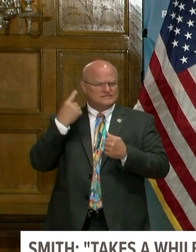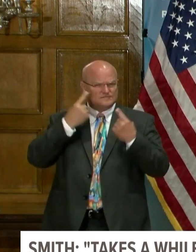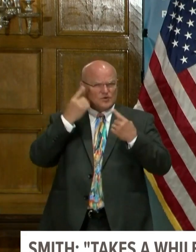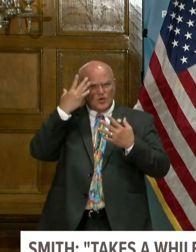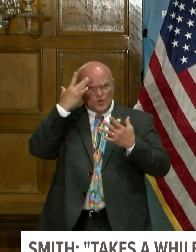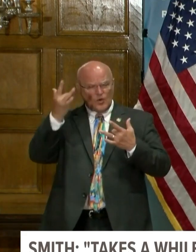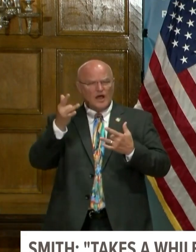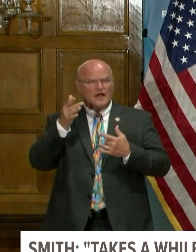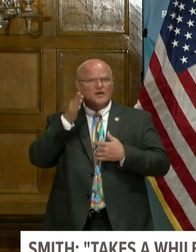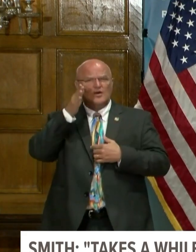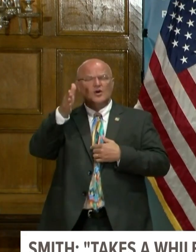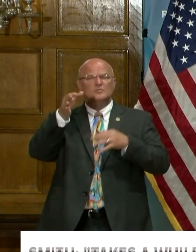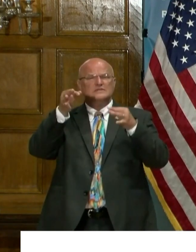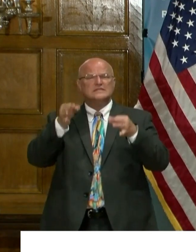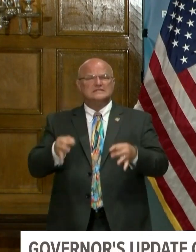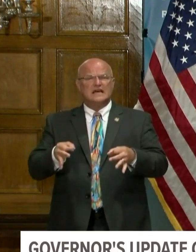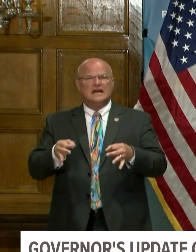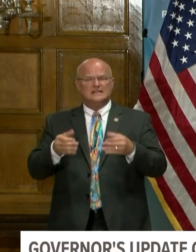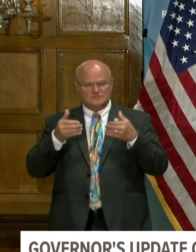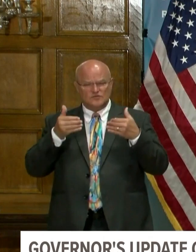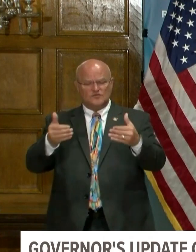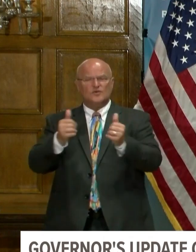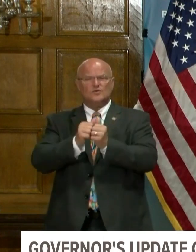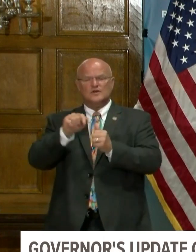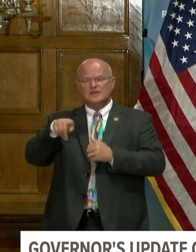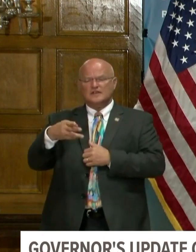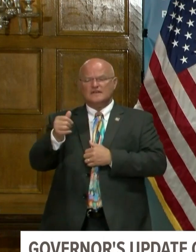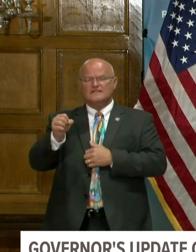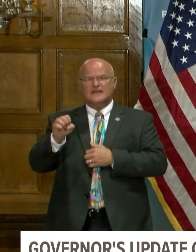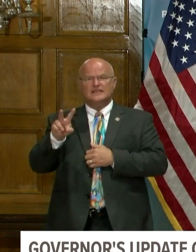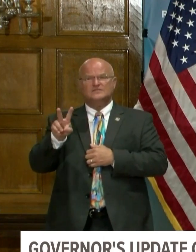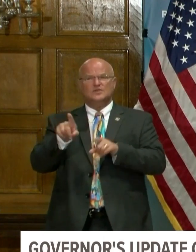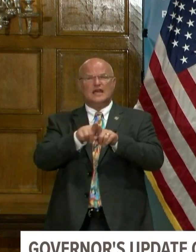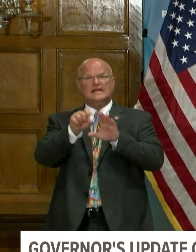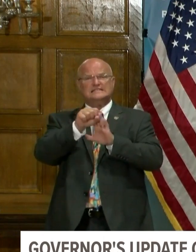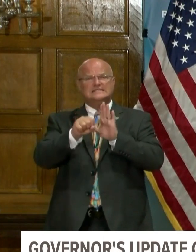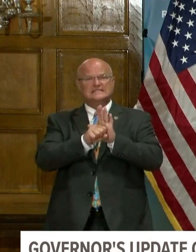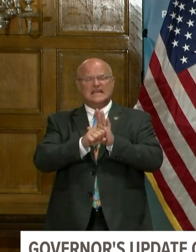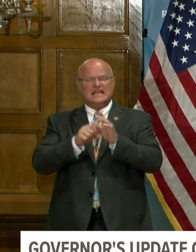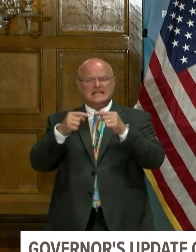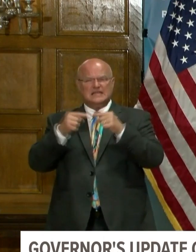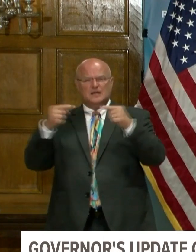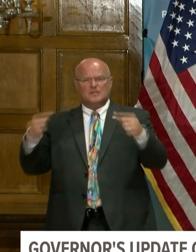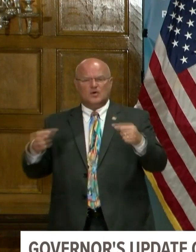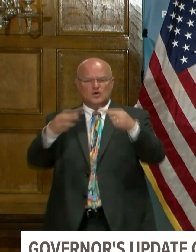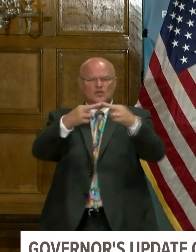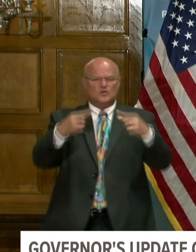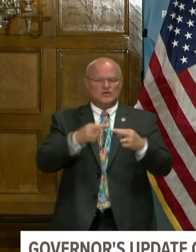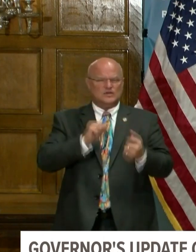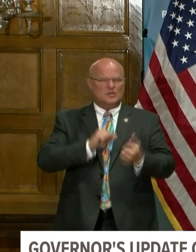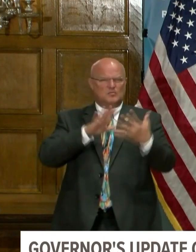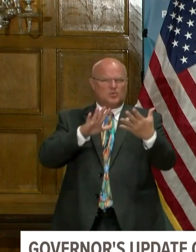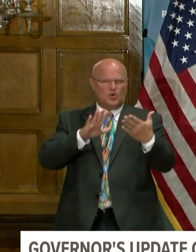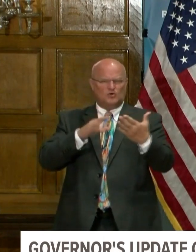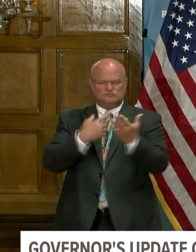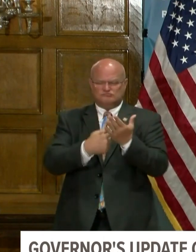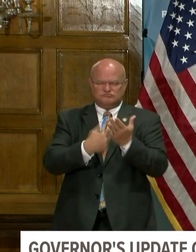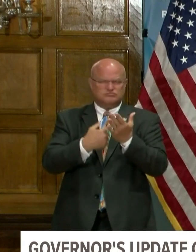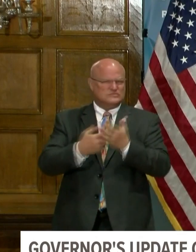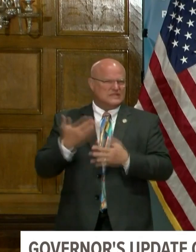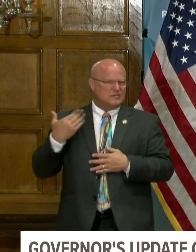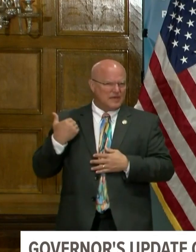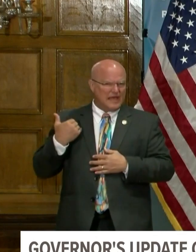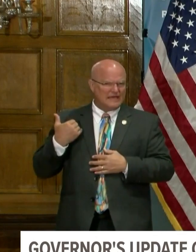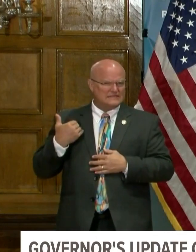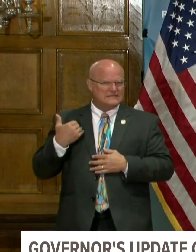why you ultimately decided to move forward with phase 2 as a state, as opposed to doing that regional approach you had discussed in the